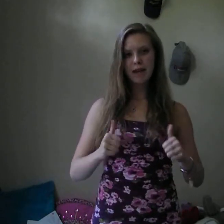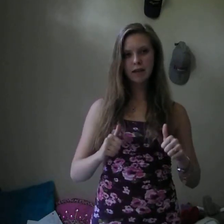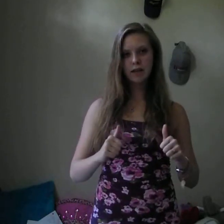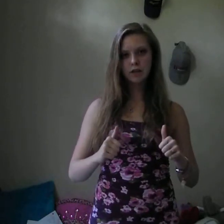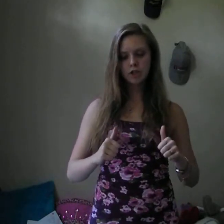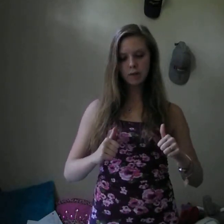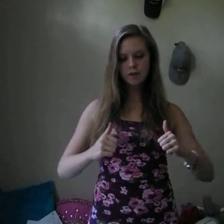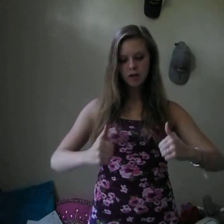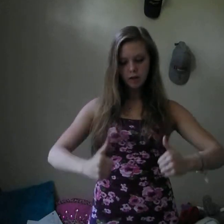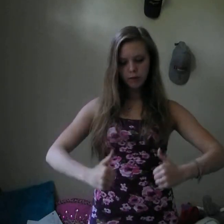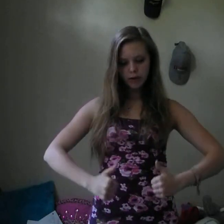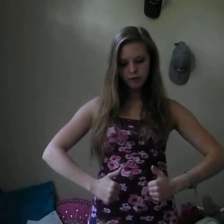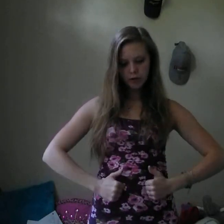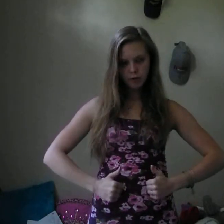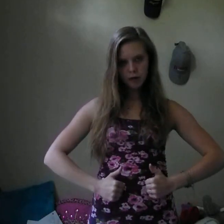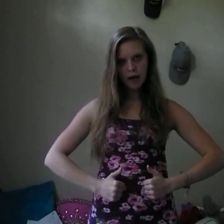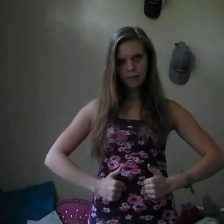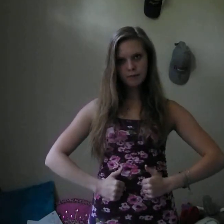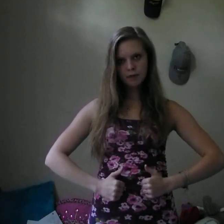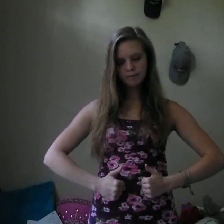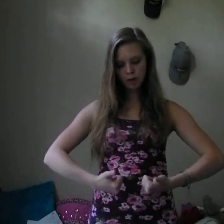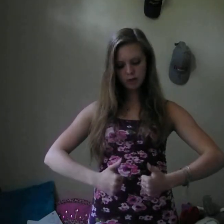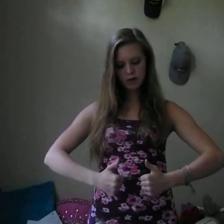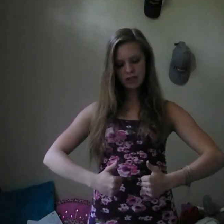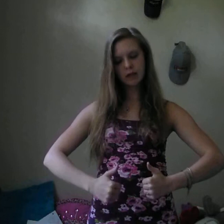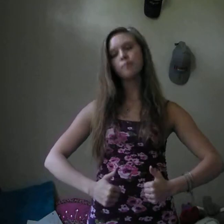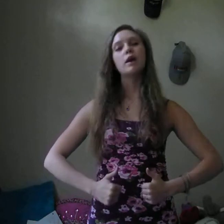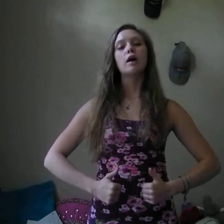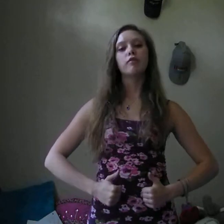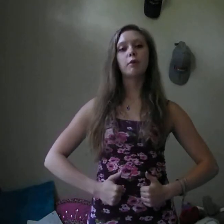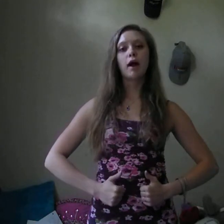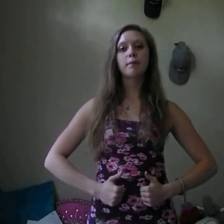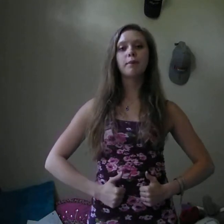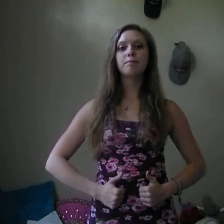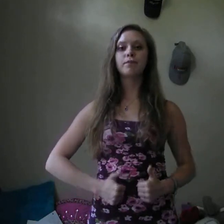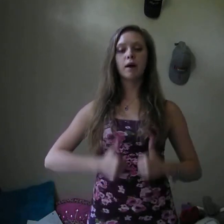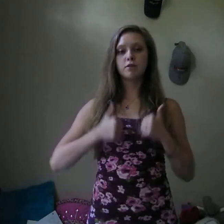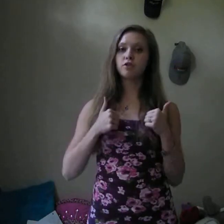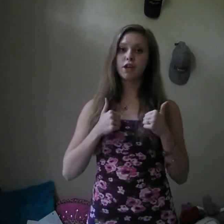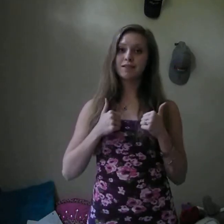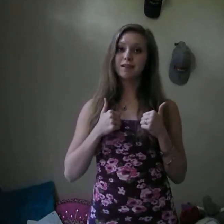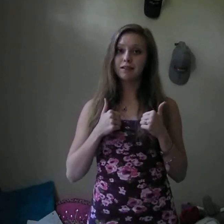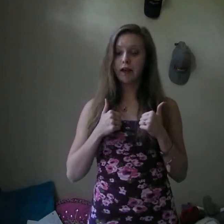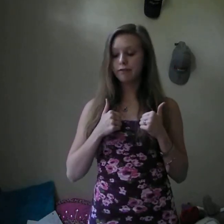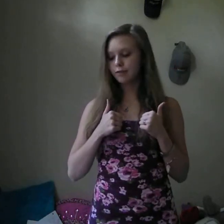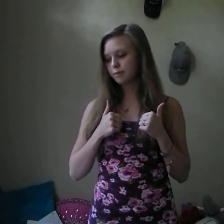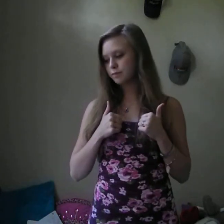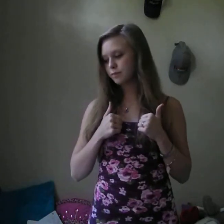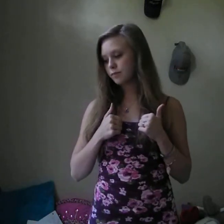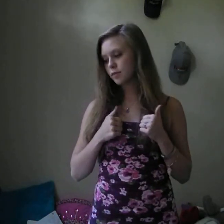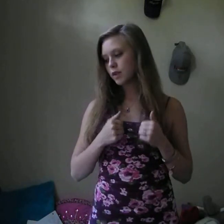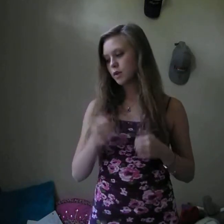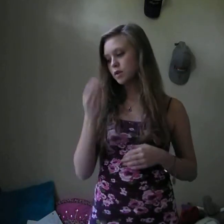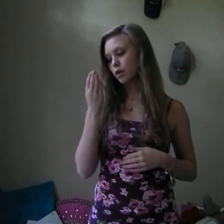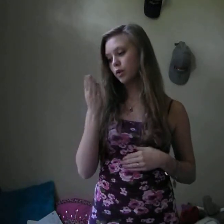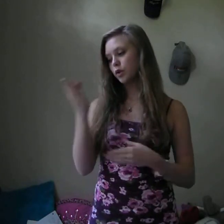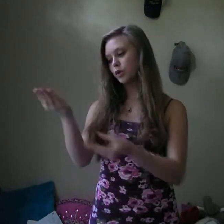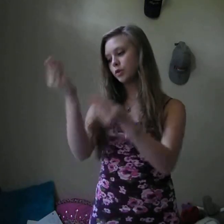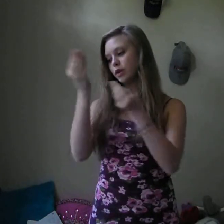10 hand shapes. Bring it from your abdomen, palms facing in, from your abdomen up to your chest. Life. So you give